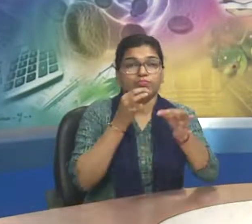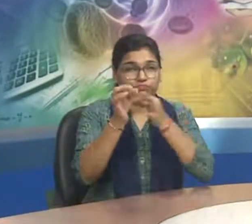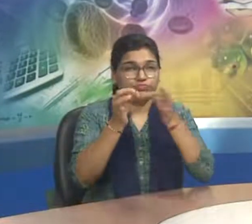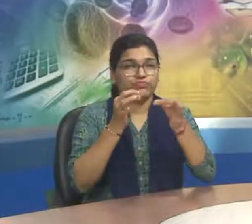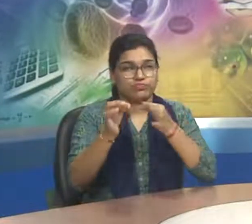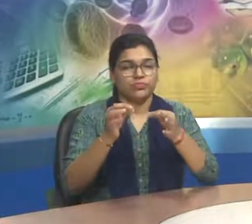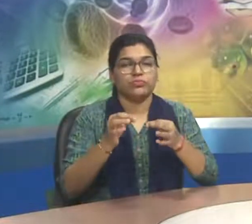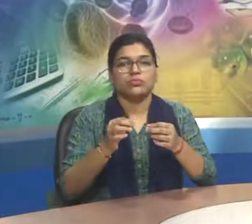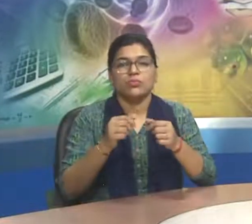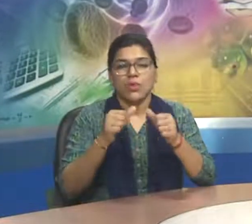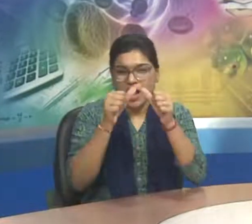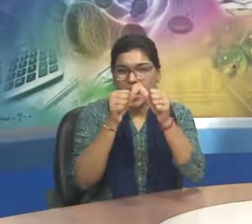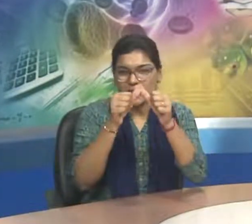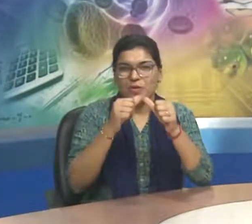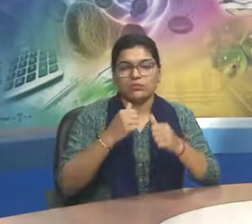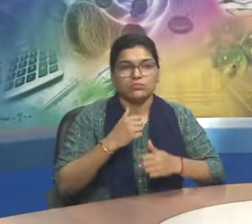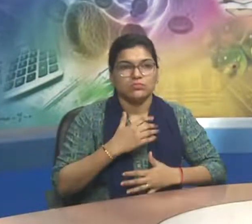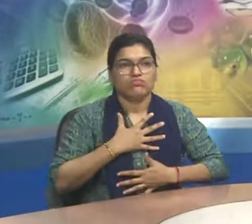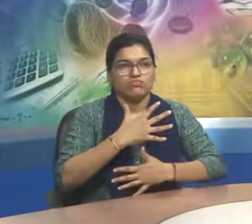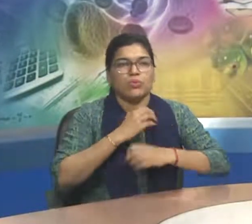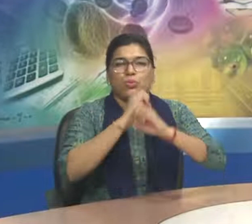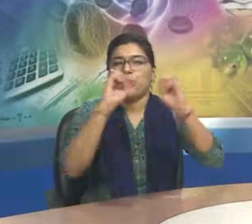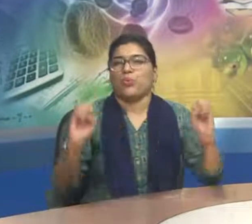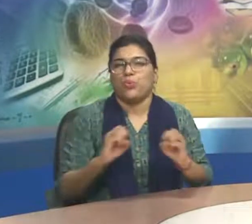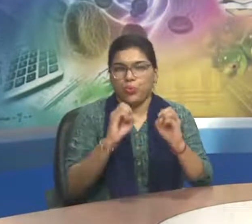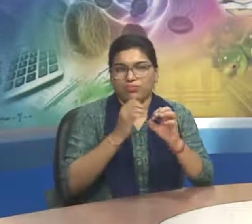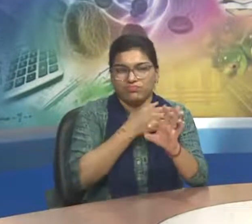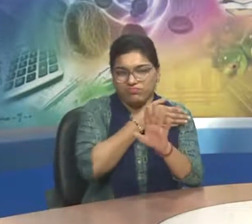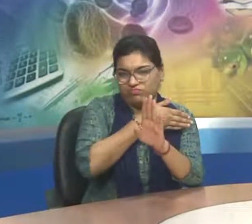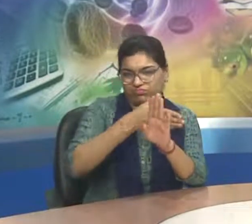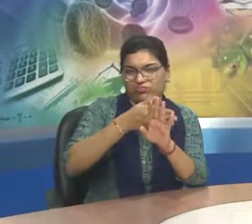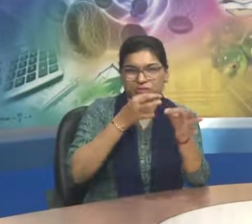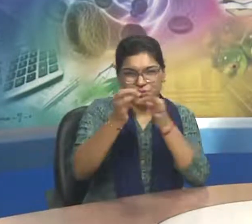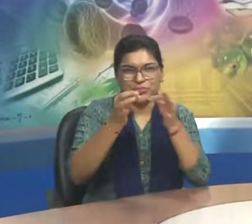Till now we have talked about abiotic resources.